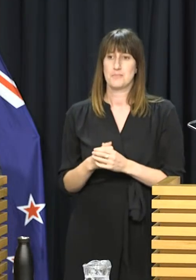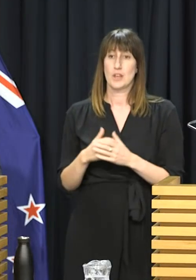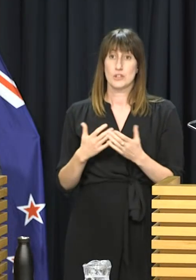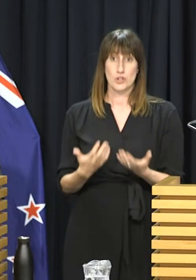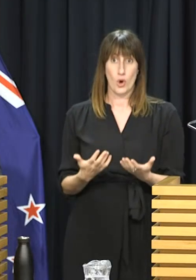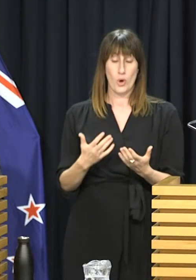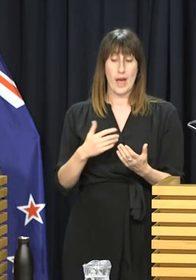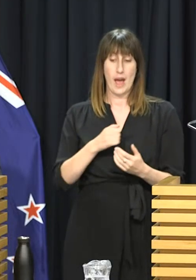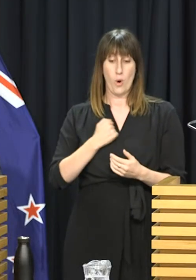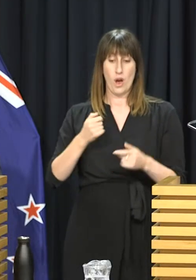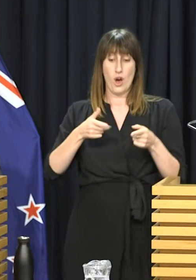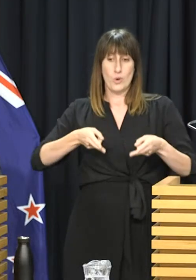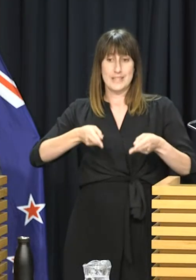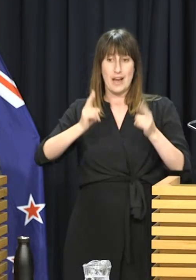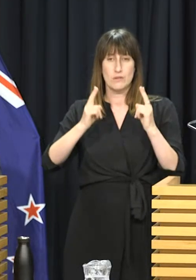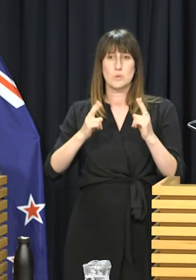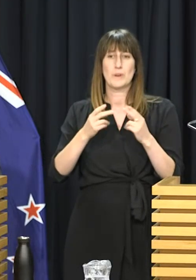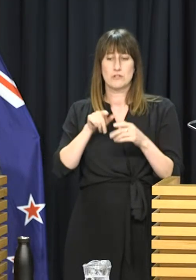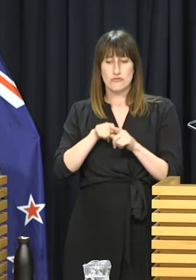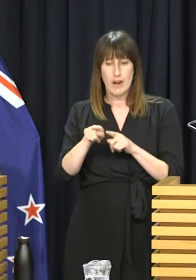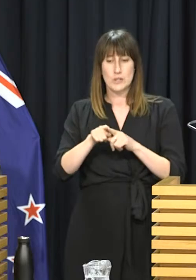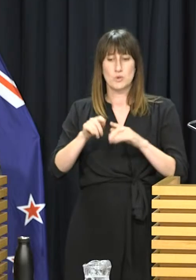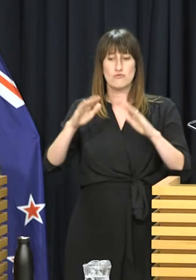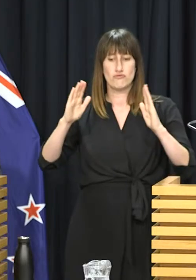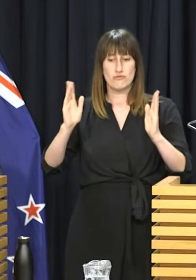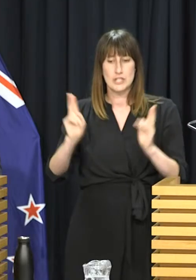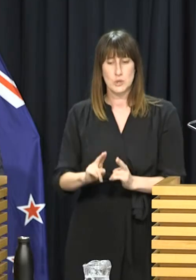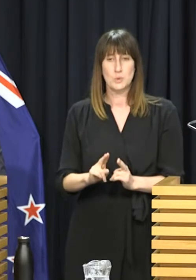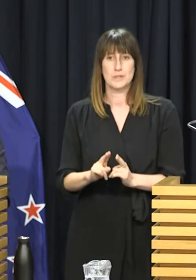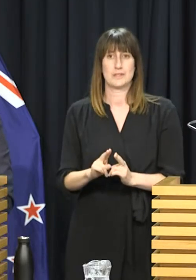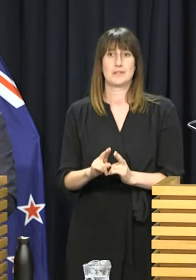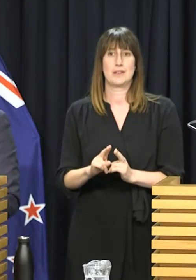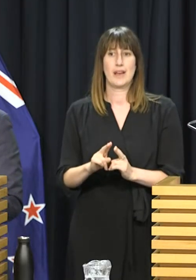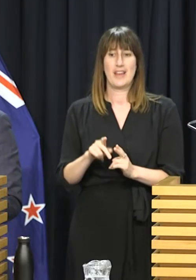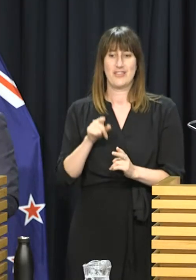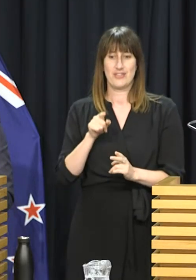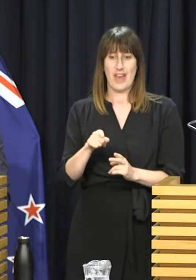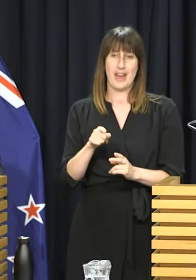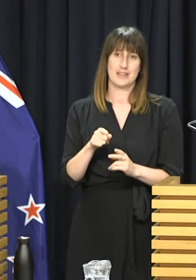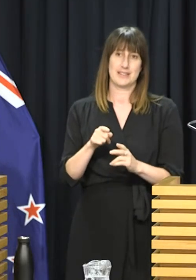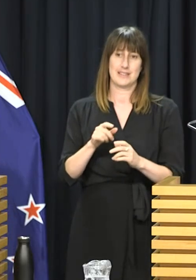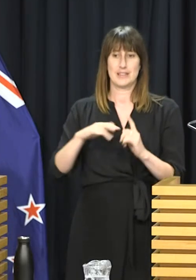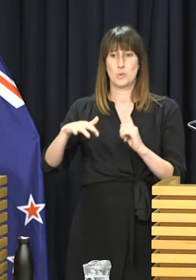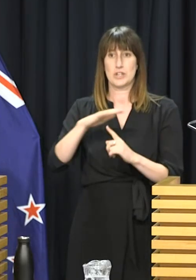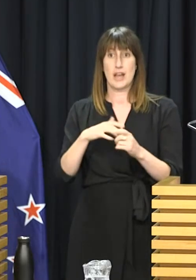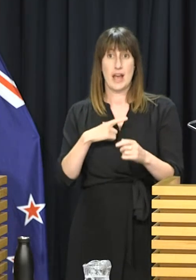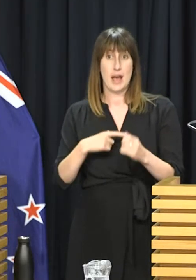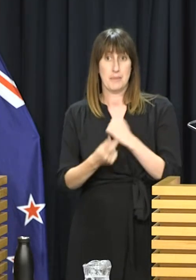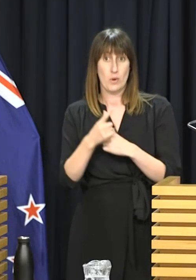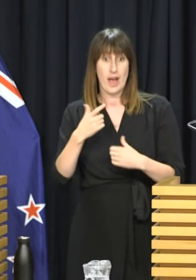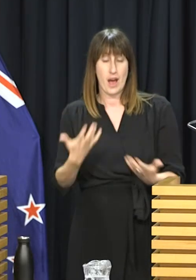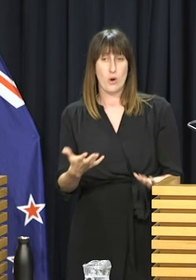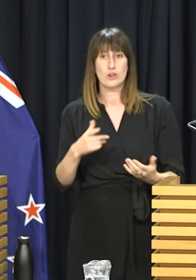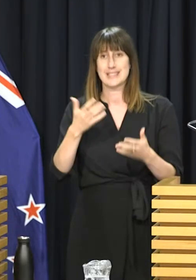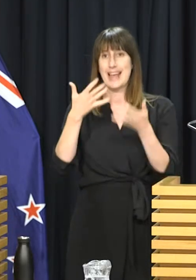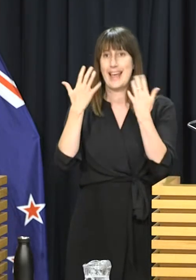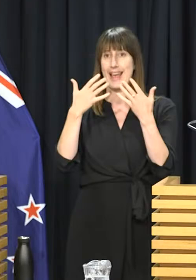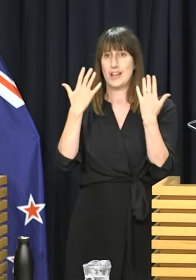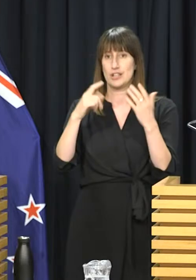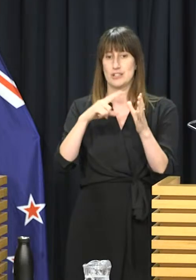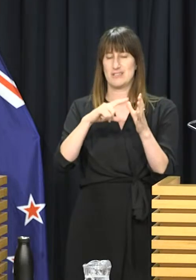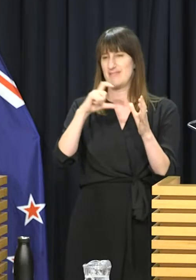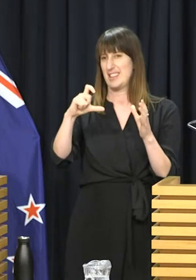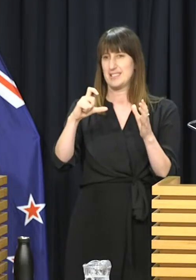likelihood of people being infected through aerosolized transmission, particularly by reducing movement of